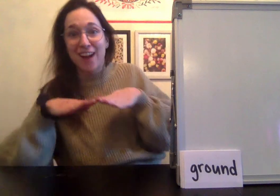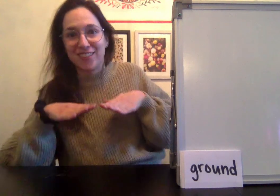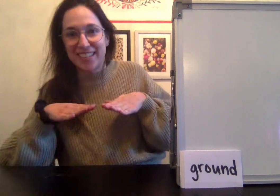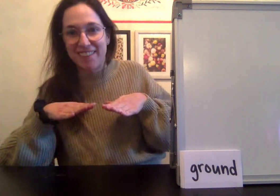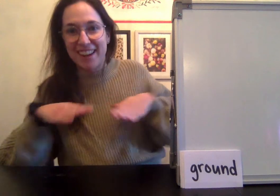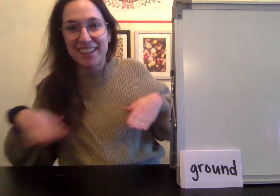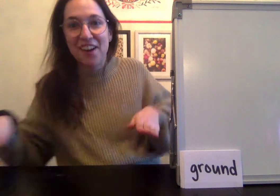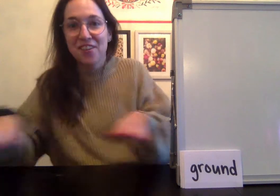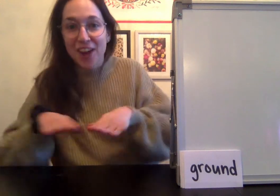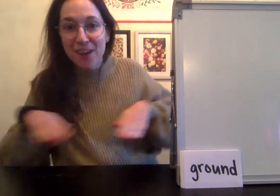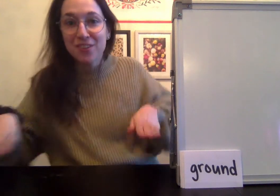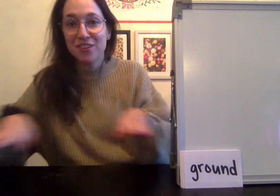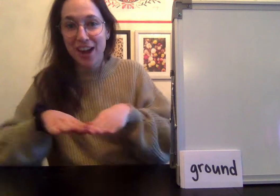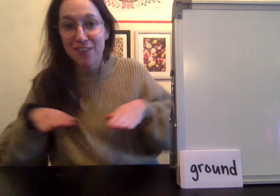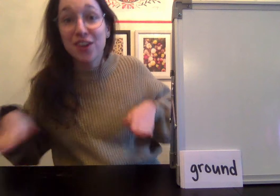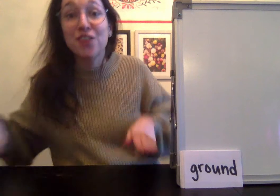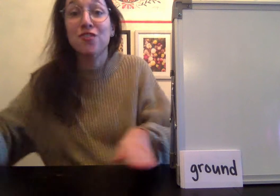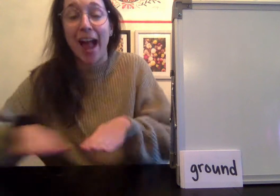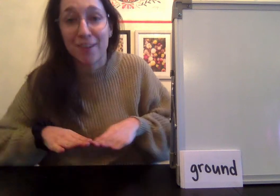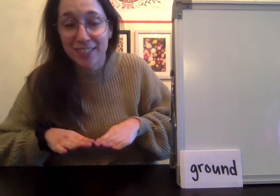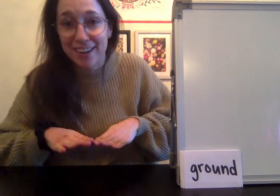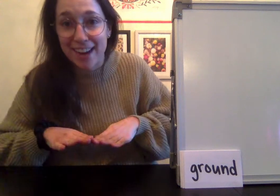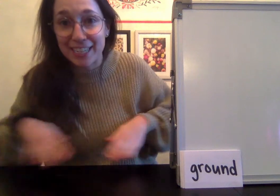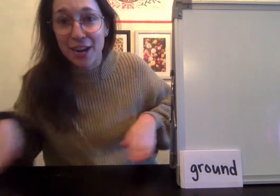Ground. Get ready, go. Ground. Get ready, go.